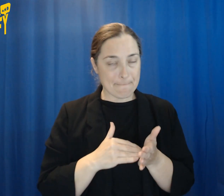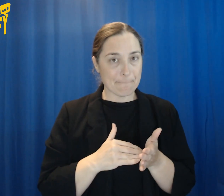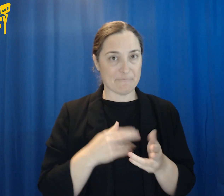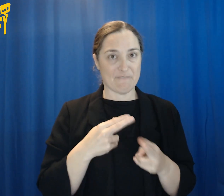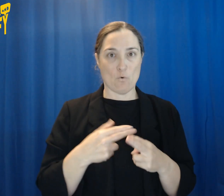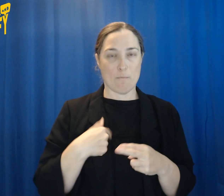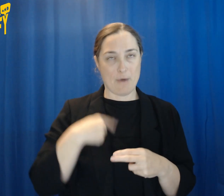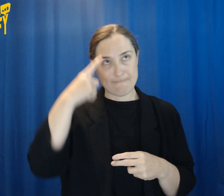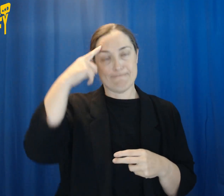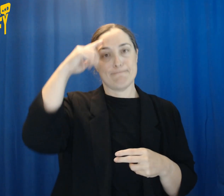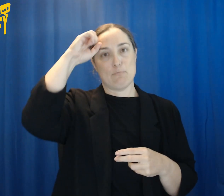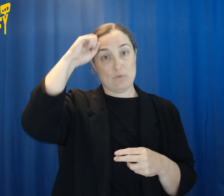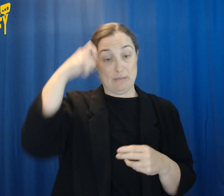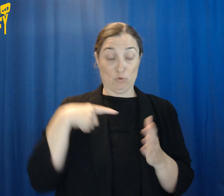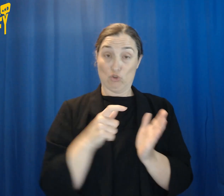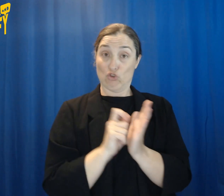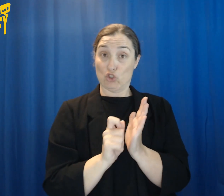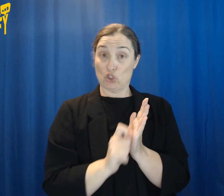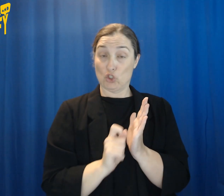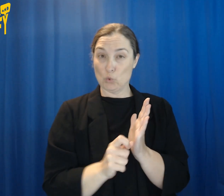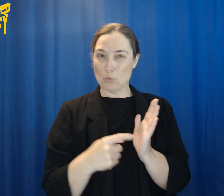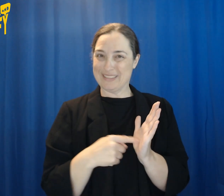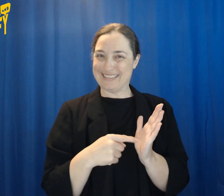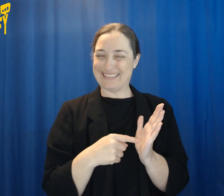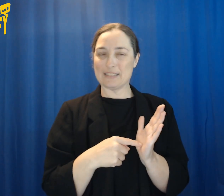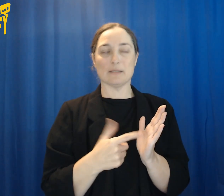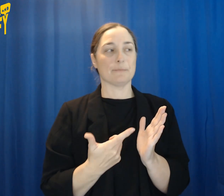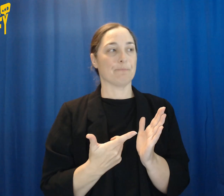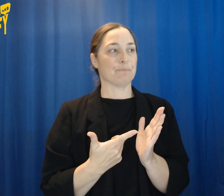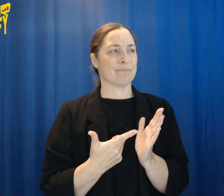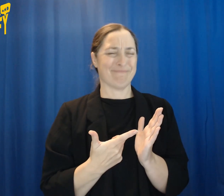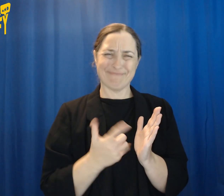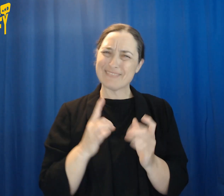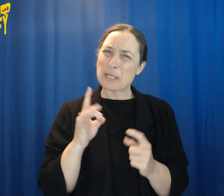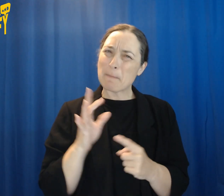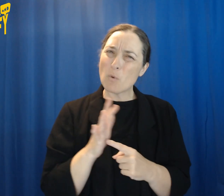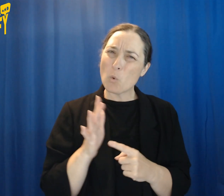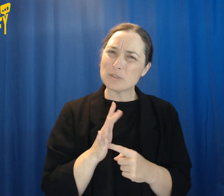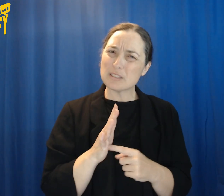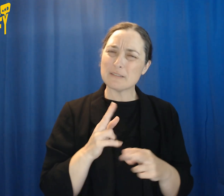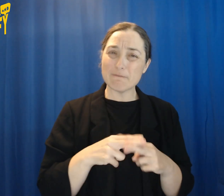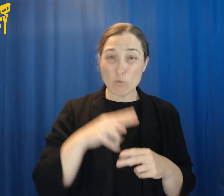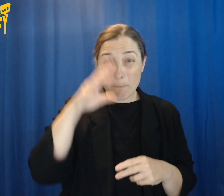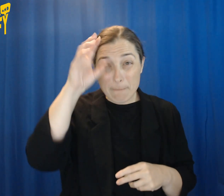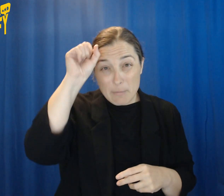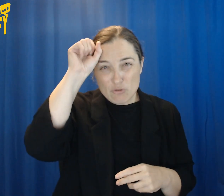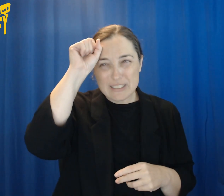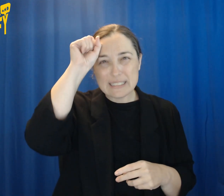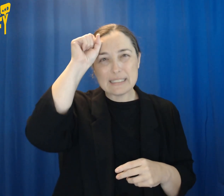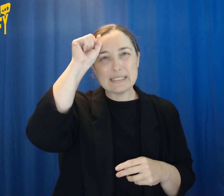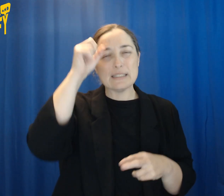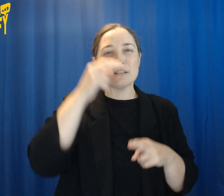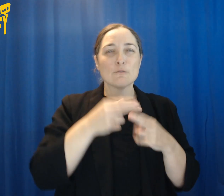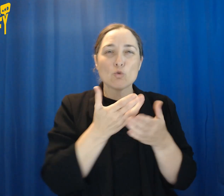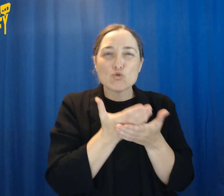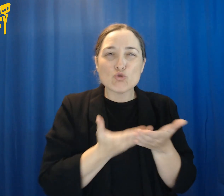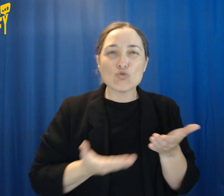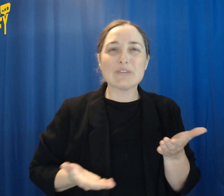me, journals, especially handwritten things, are super important for memory and story building and world building